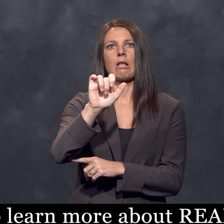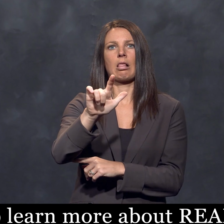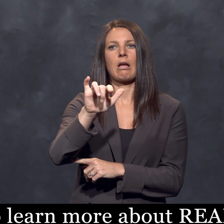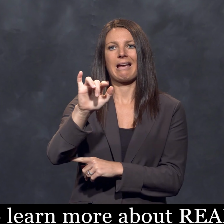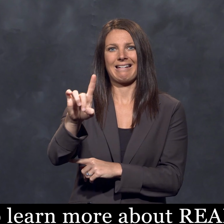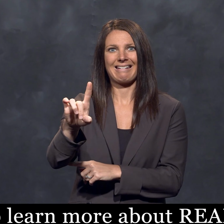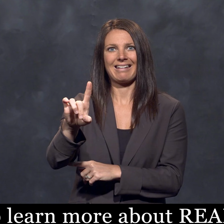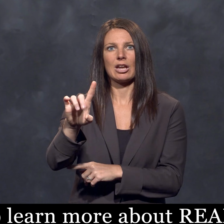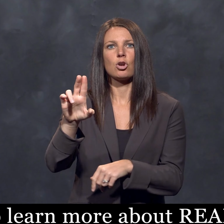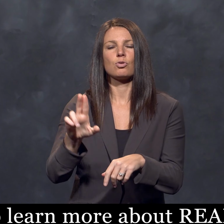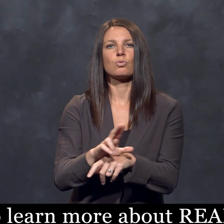PennDOT's website,